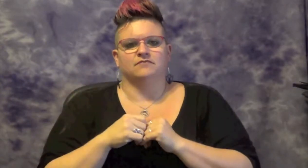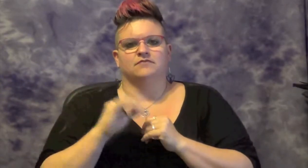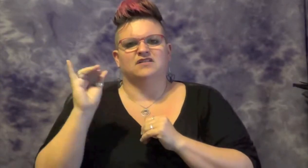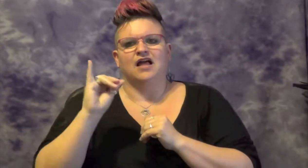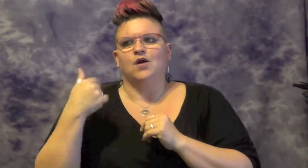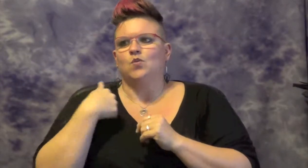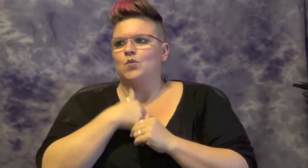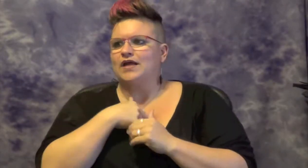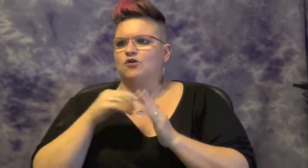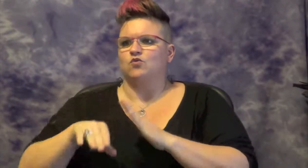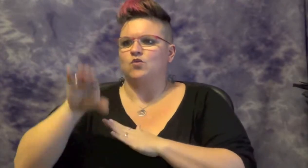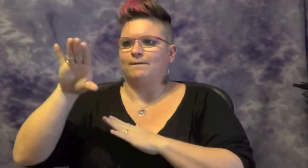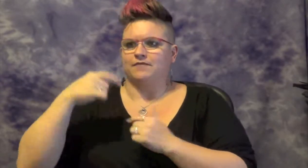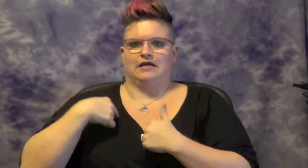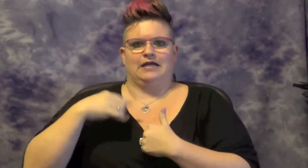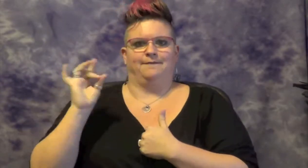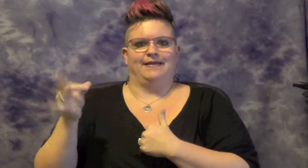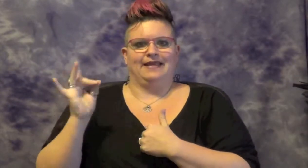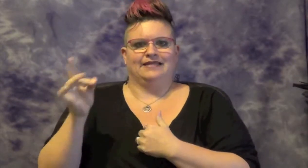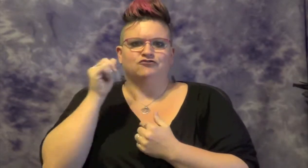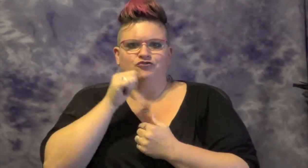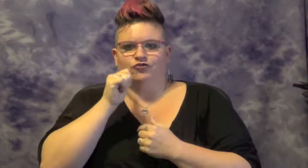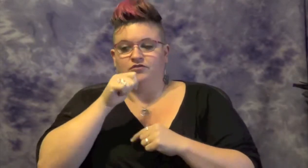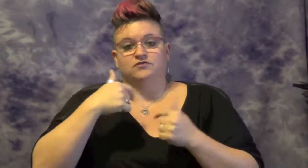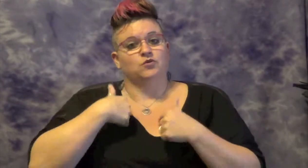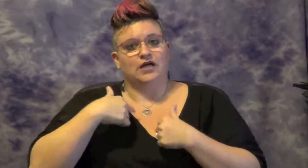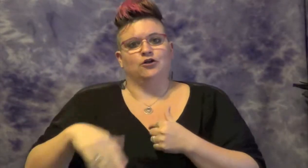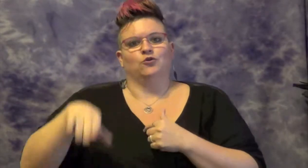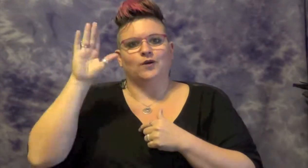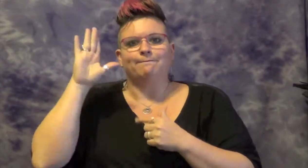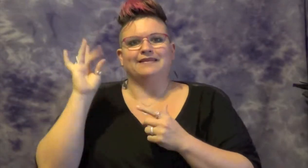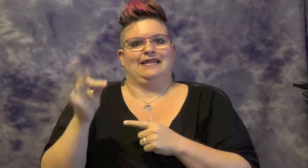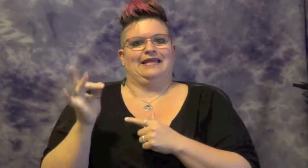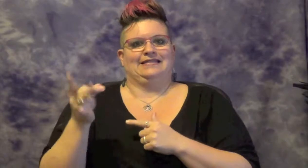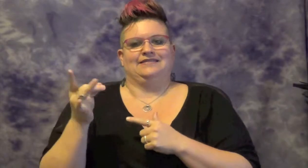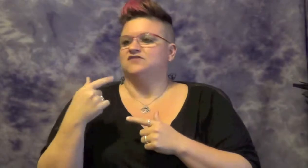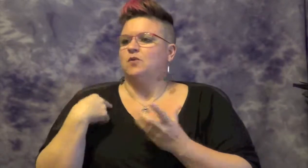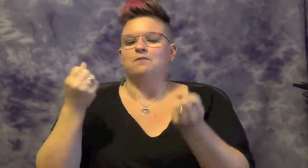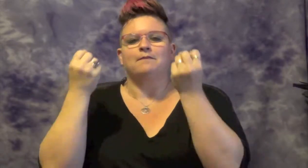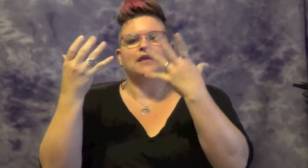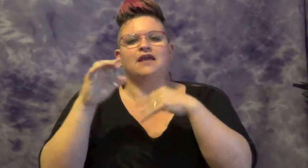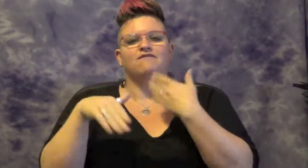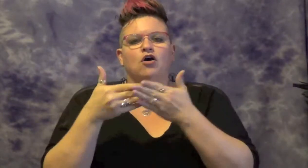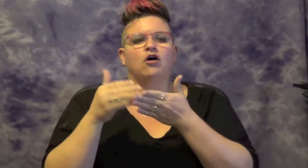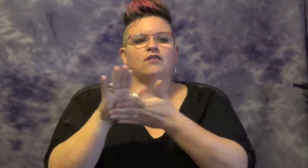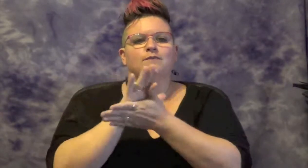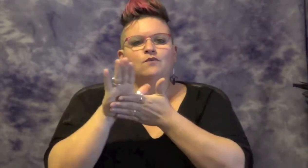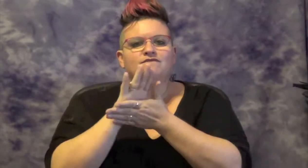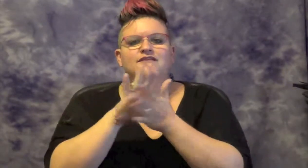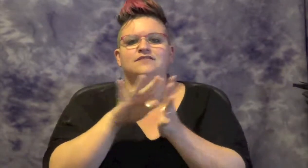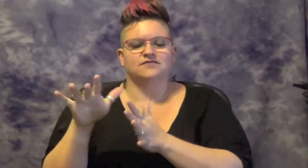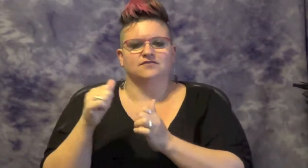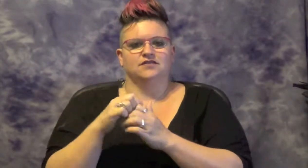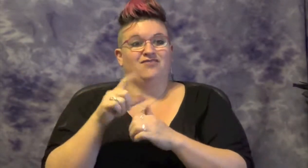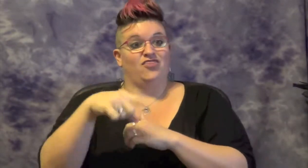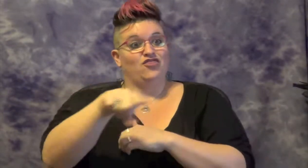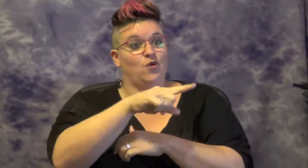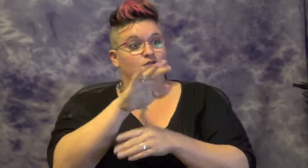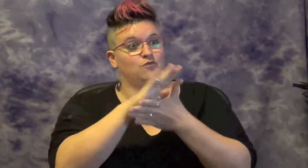similar experiences, people of my age group. Like I'm an 80s girl for myself. And I grew up in the 80s, so many movies and